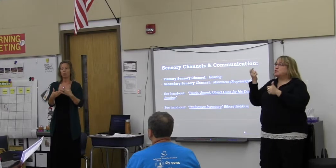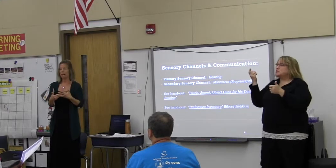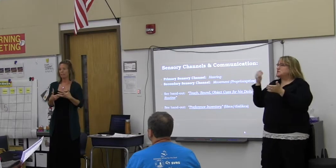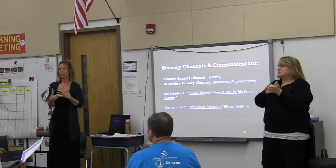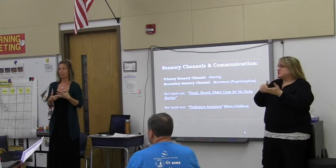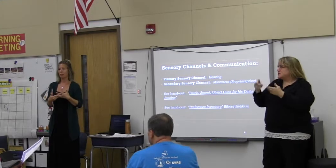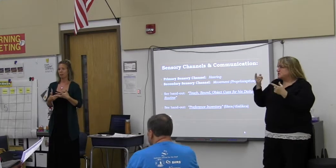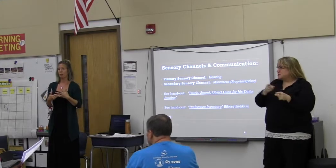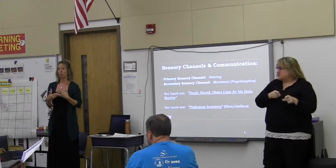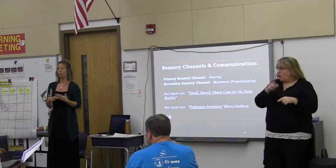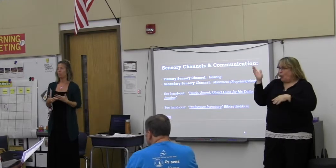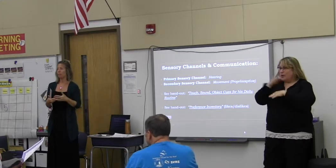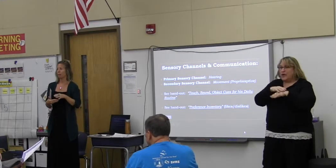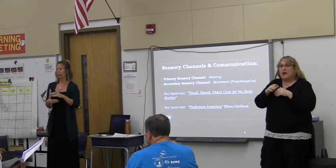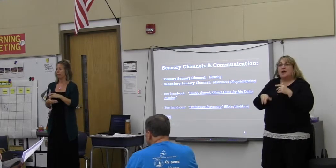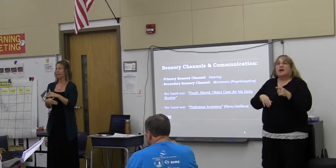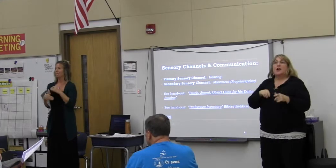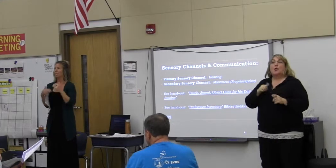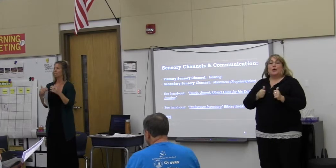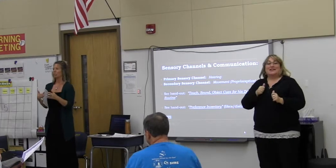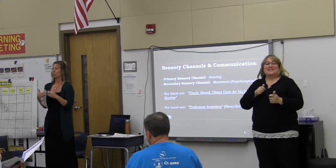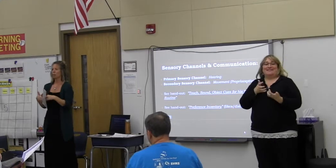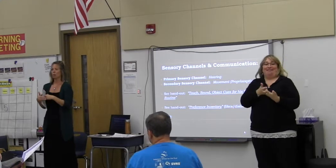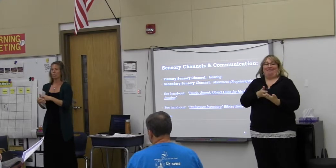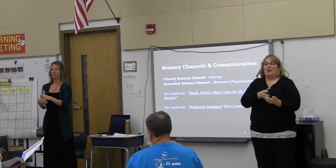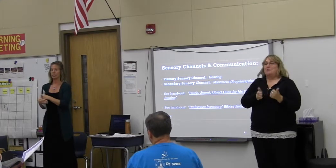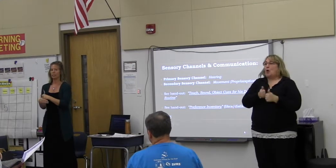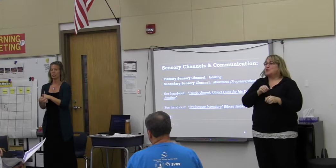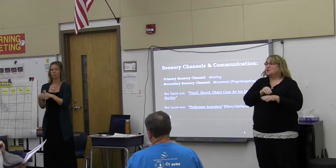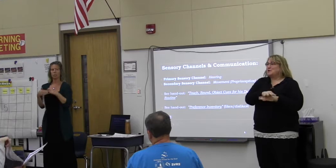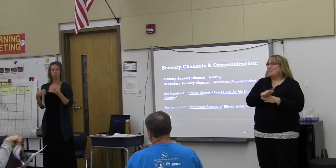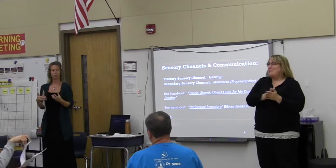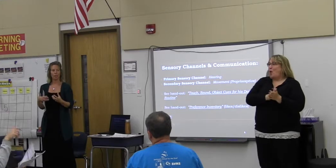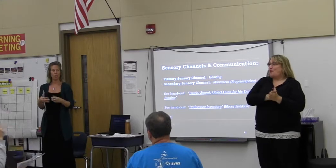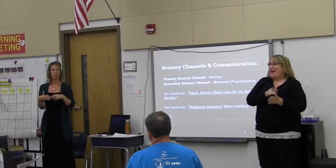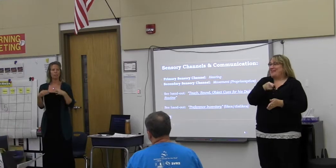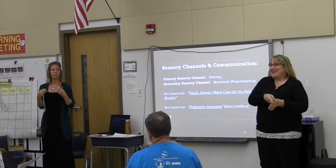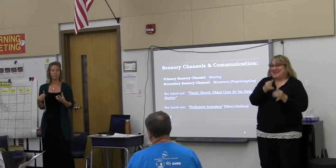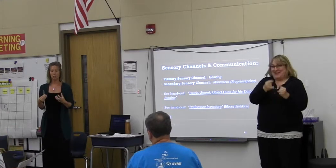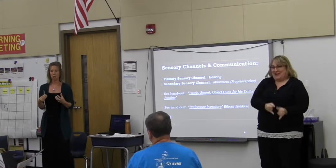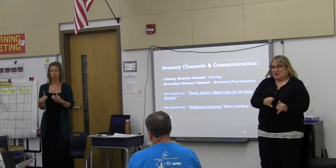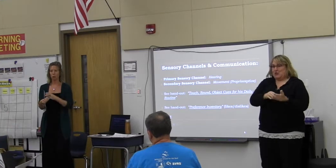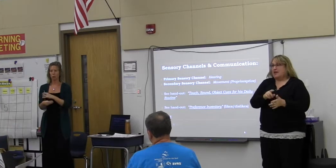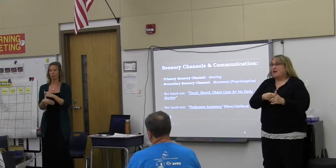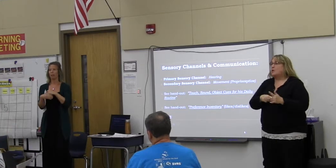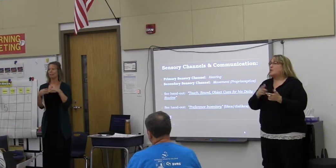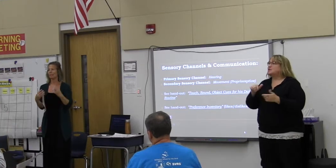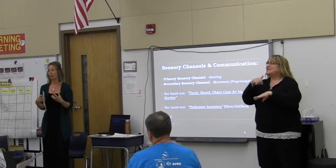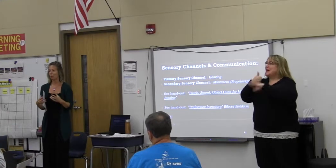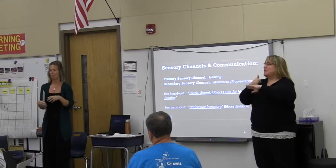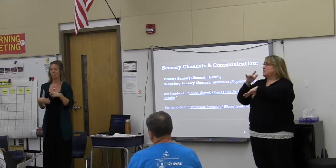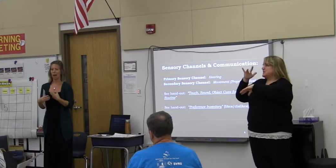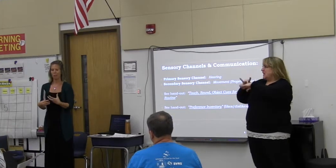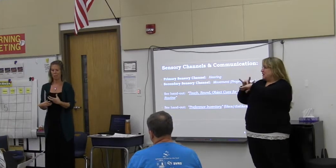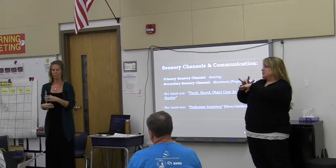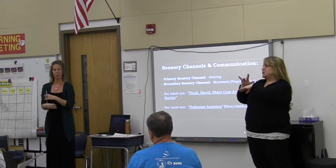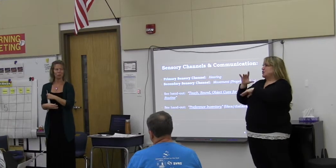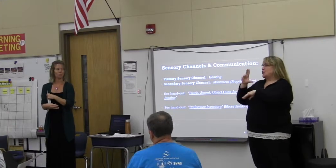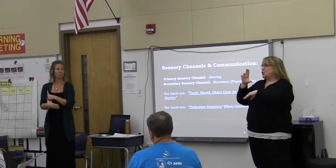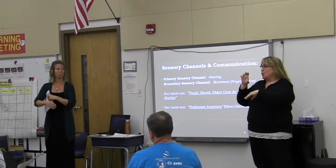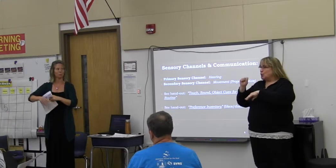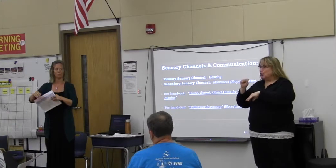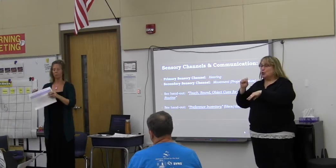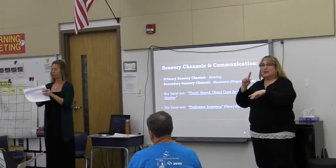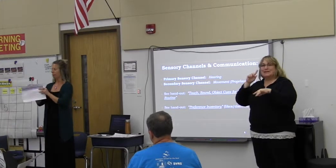And then what activities are they most motivated by. And then we start with those activities to create touch cues for, and sound cues and object